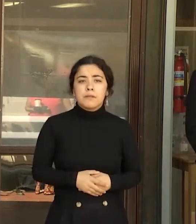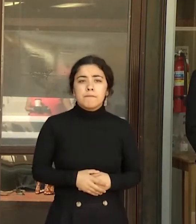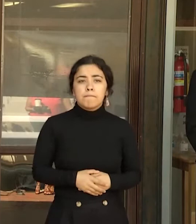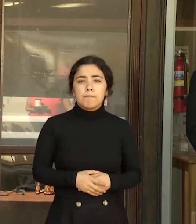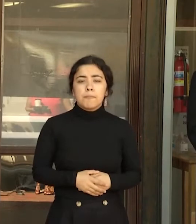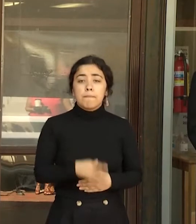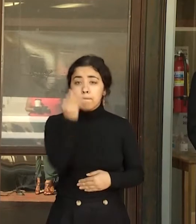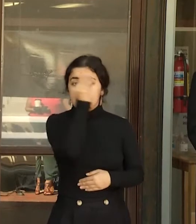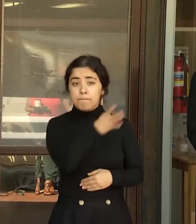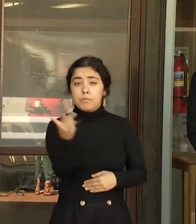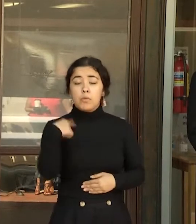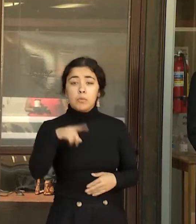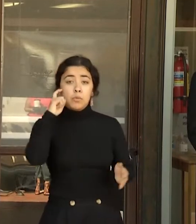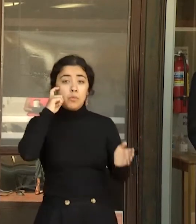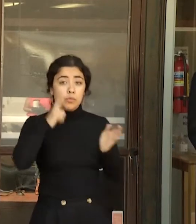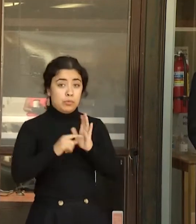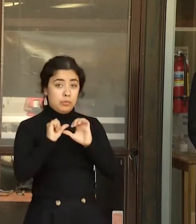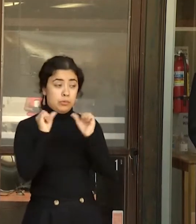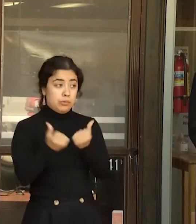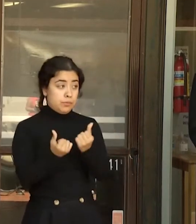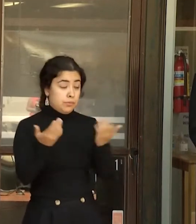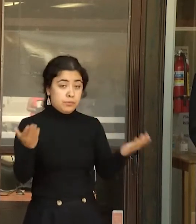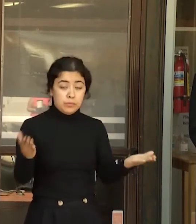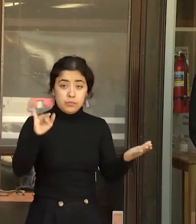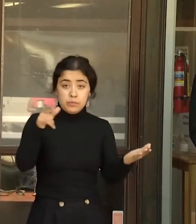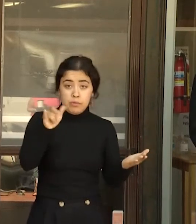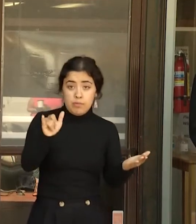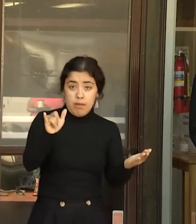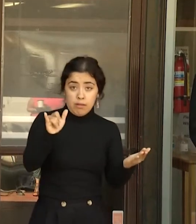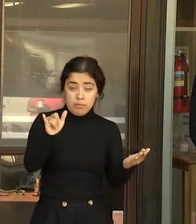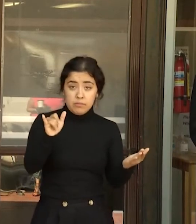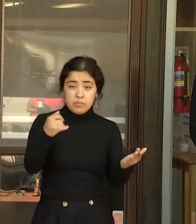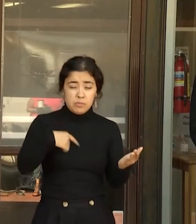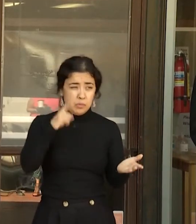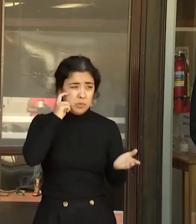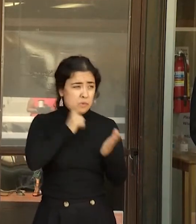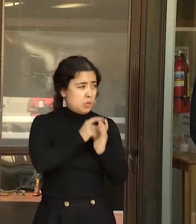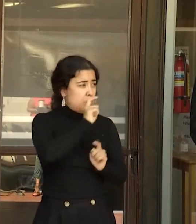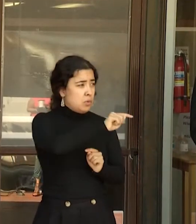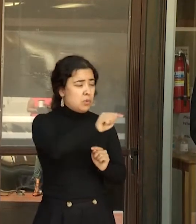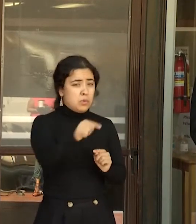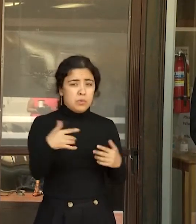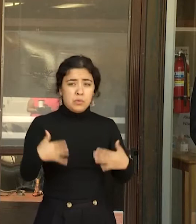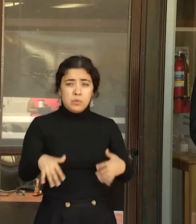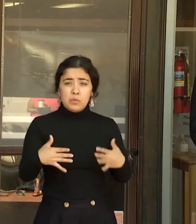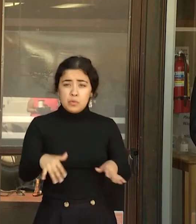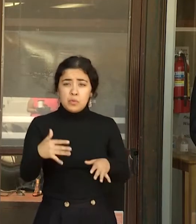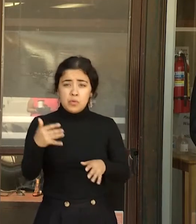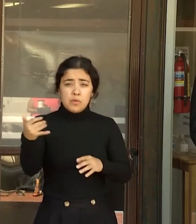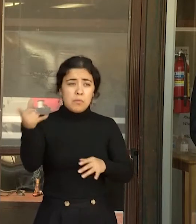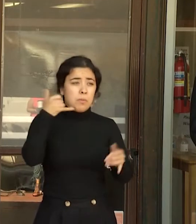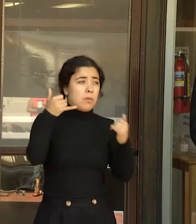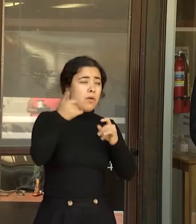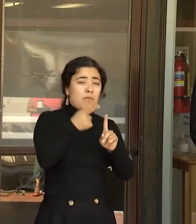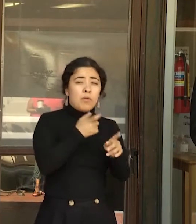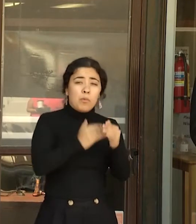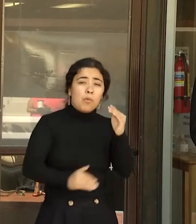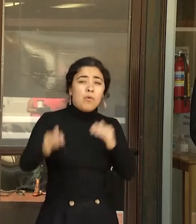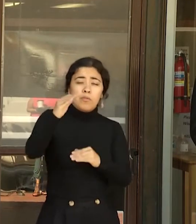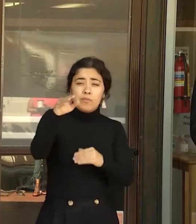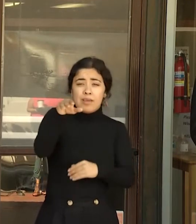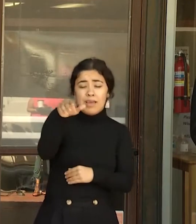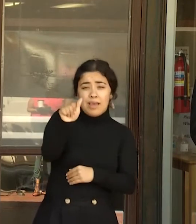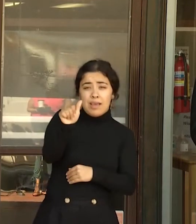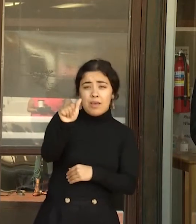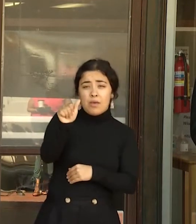in our agency. In the month of July alone, we took phone calls from over 800 individuals